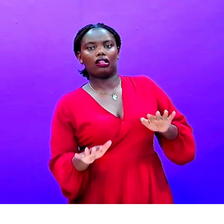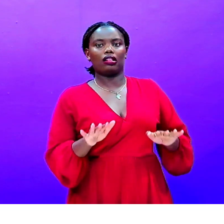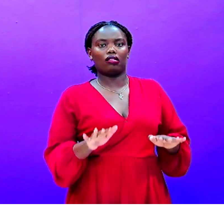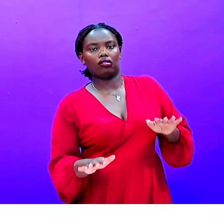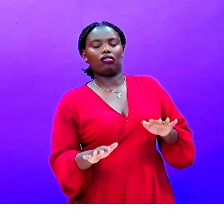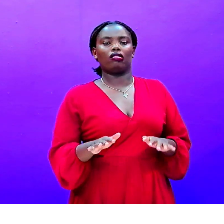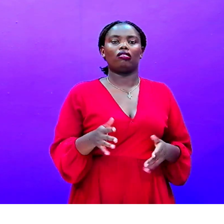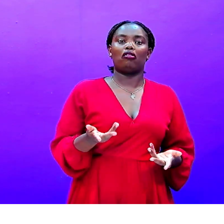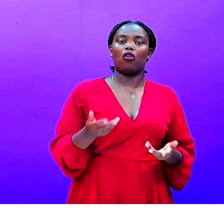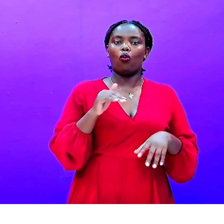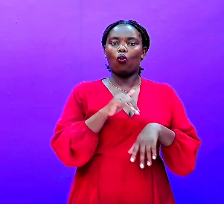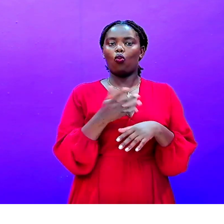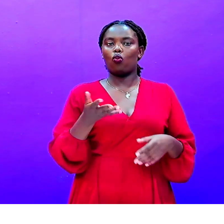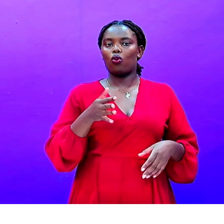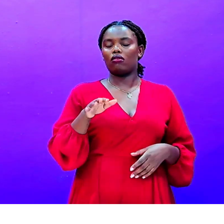a street.